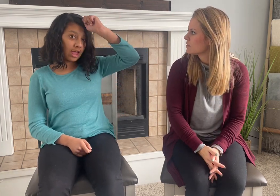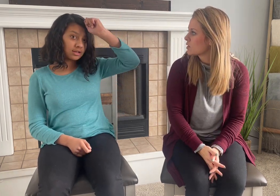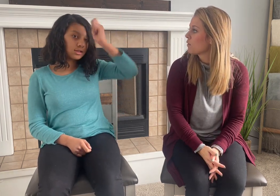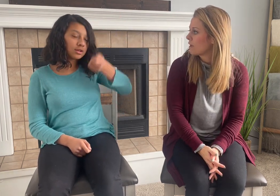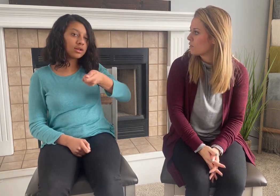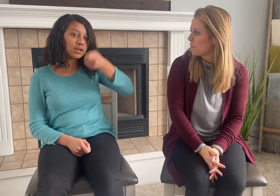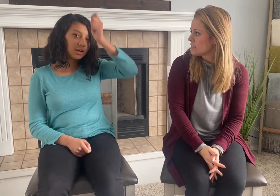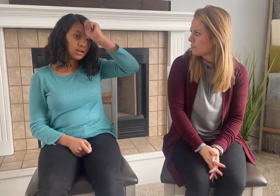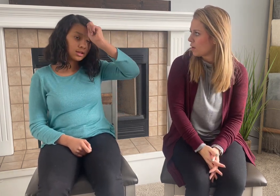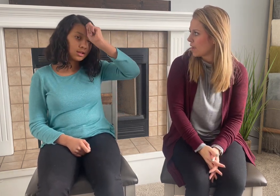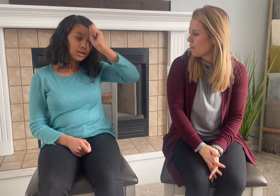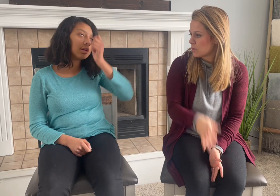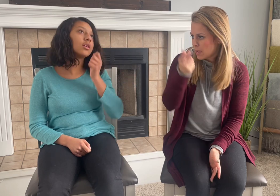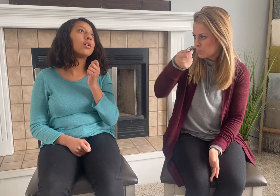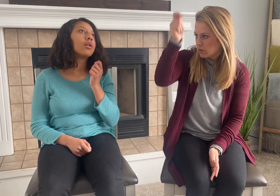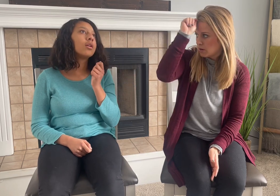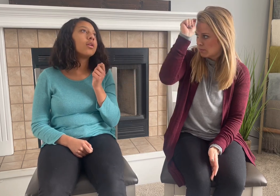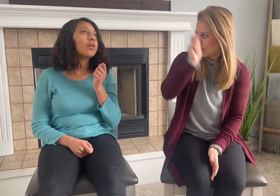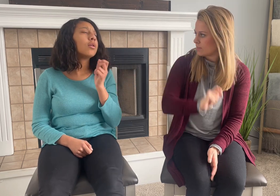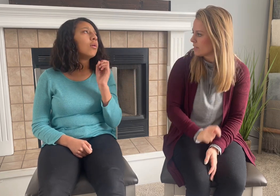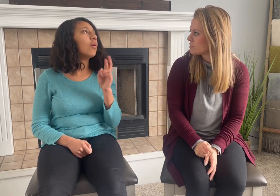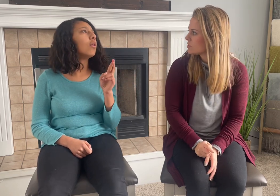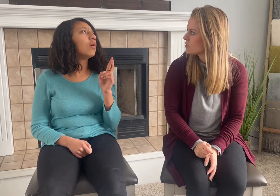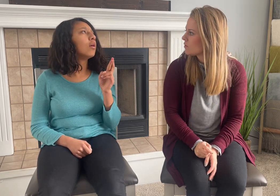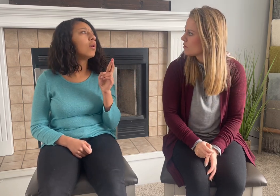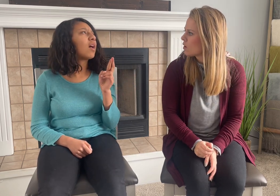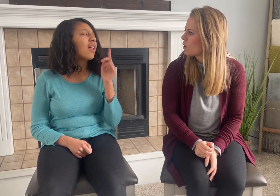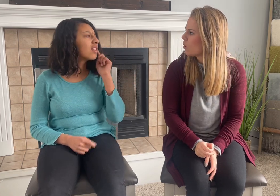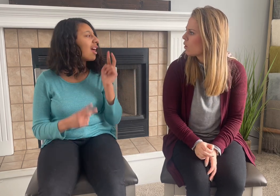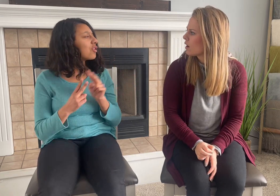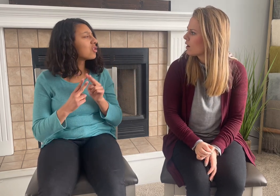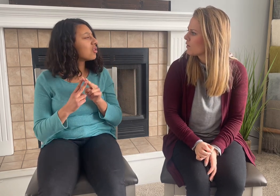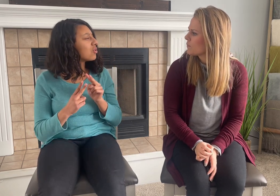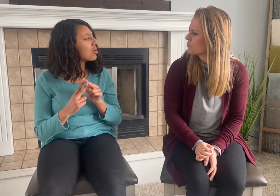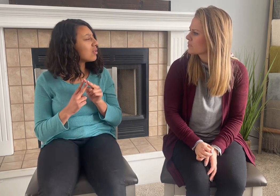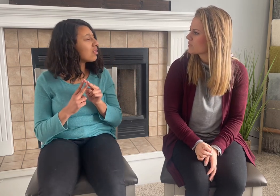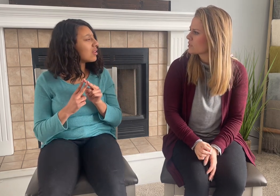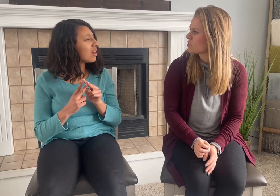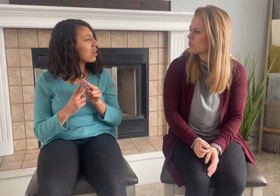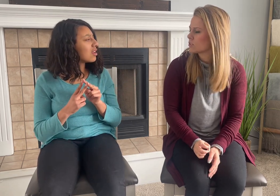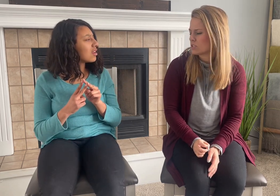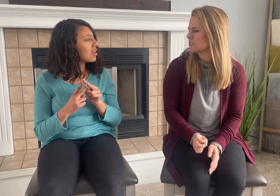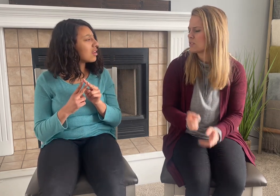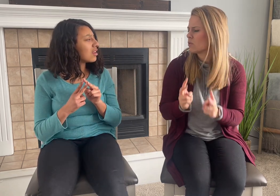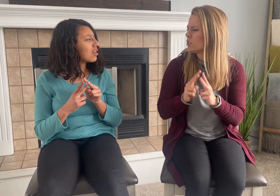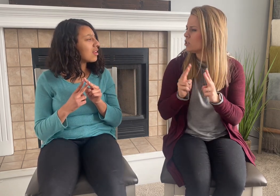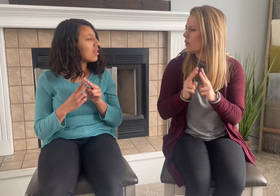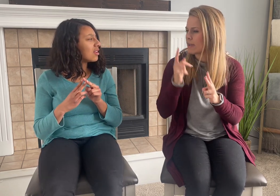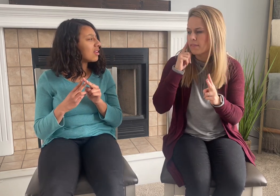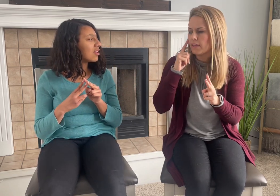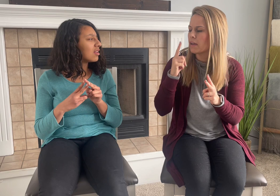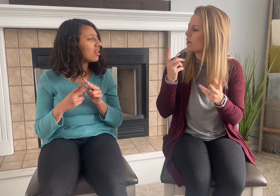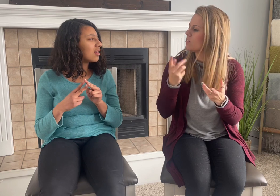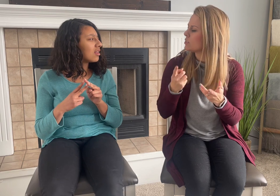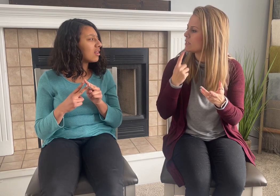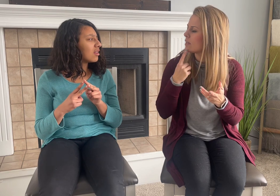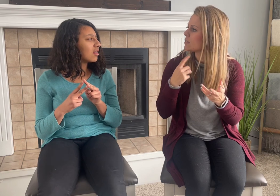So if you have a baseball cap, you might put it on like this. Or there's only two I can think of, she says.